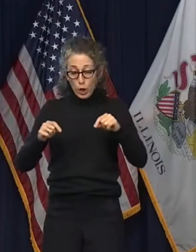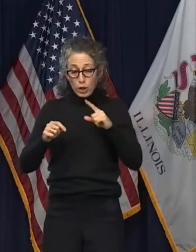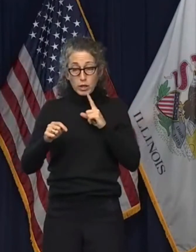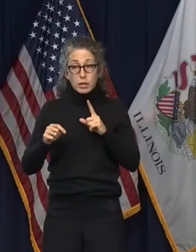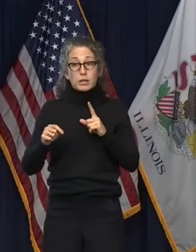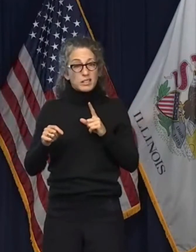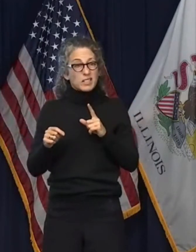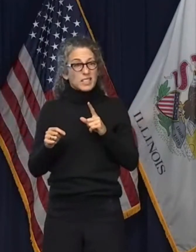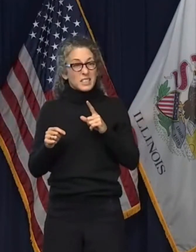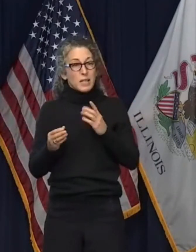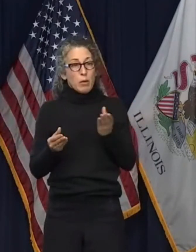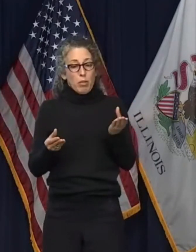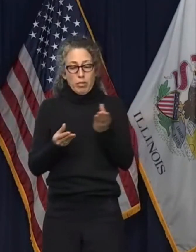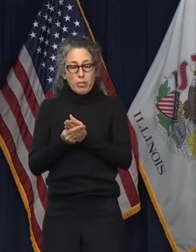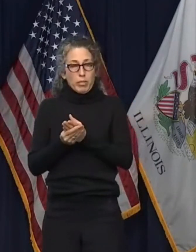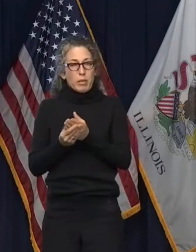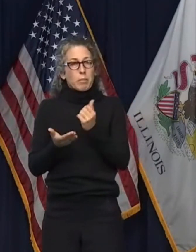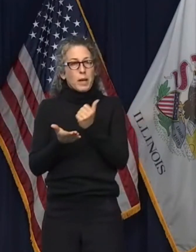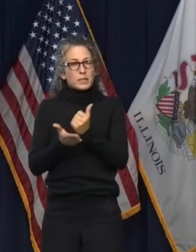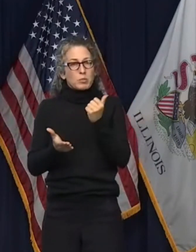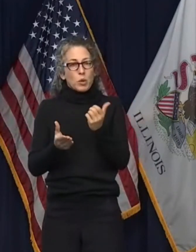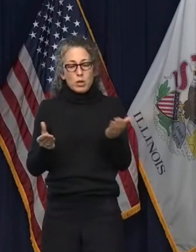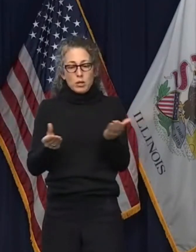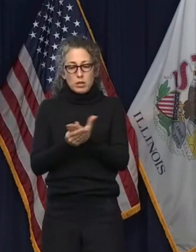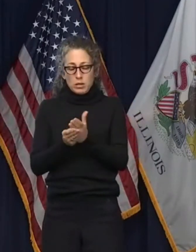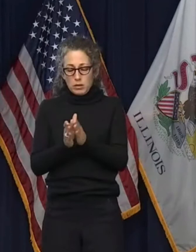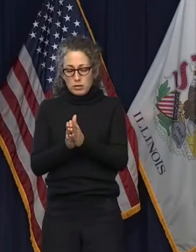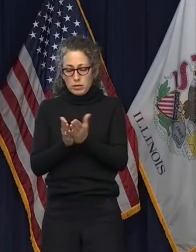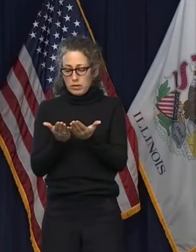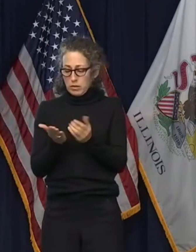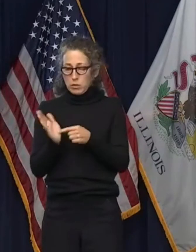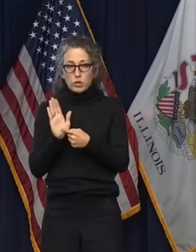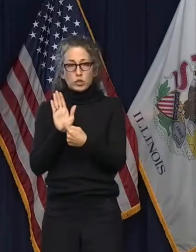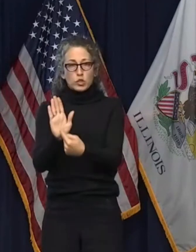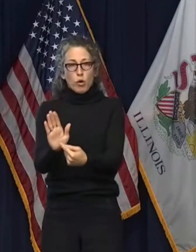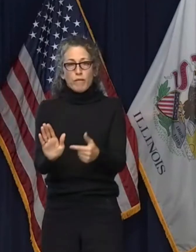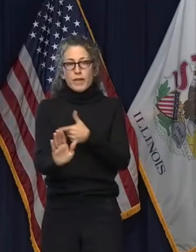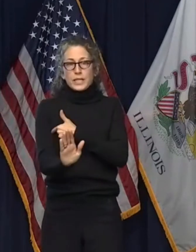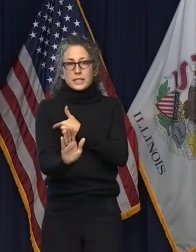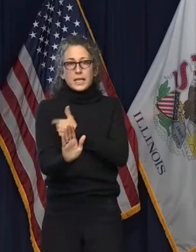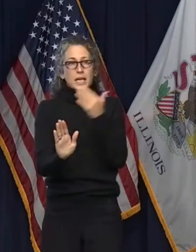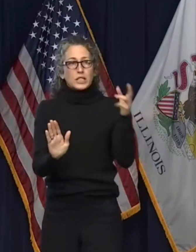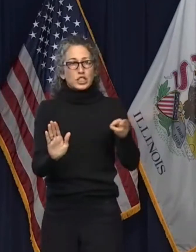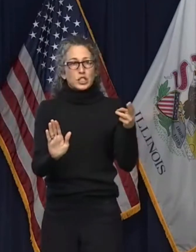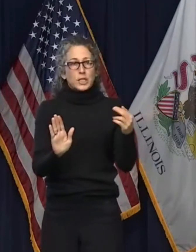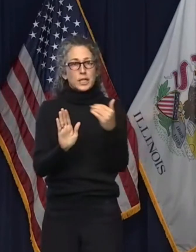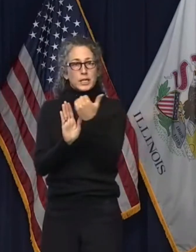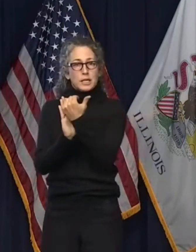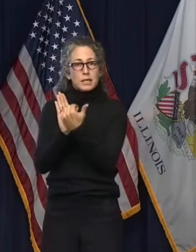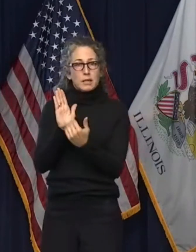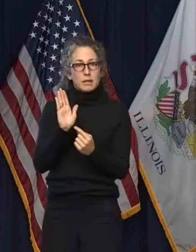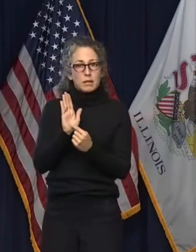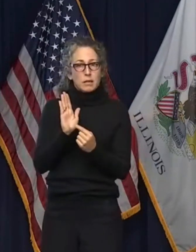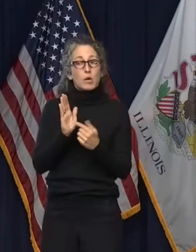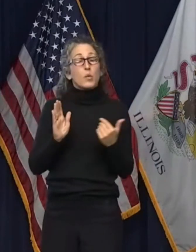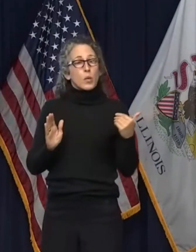your passport that would show your vaccines. We've put that question to the federal government. We have some options in the state